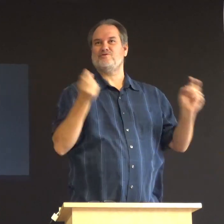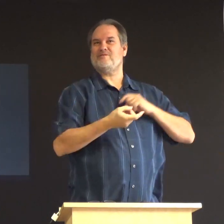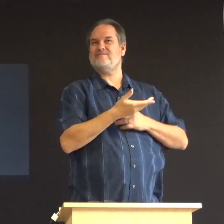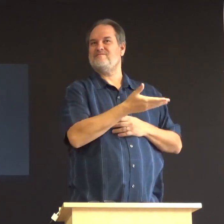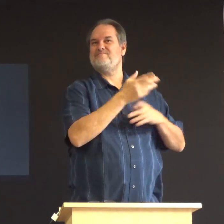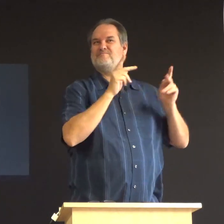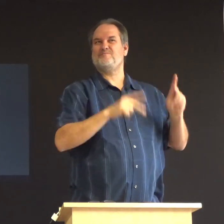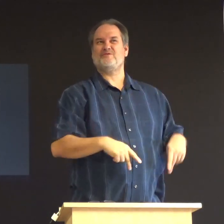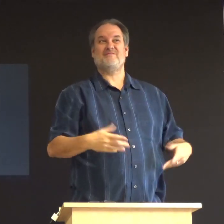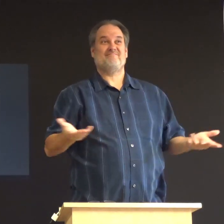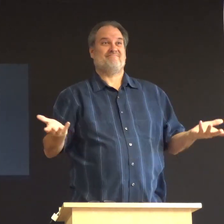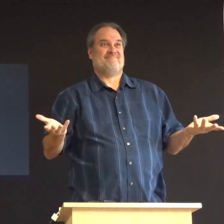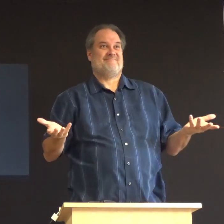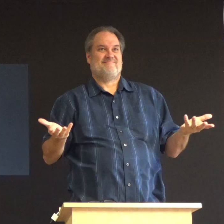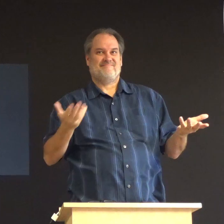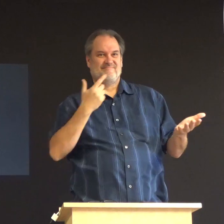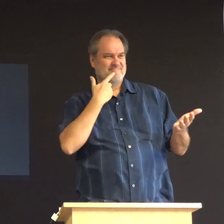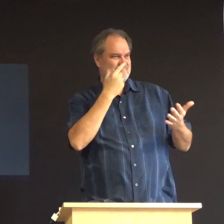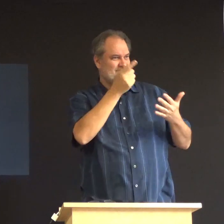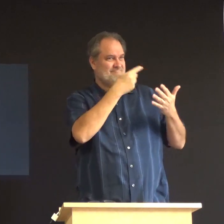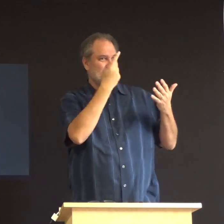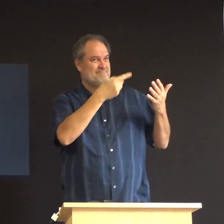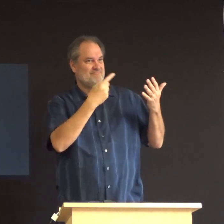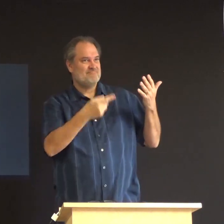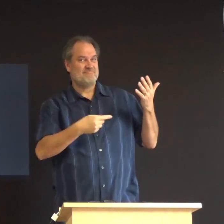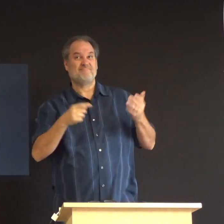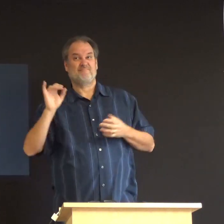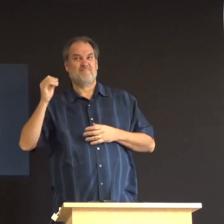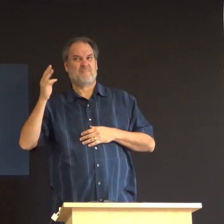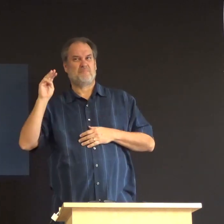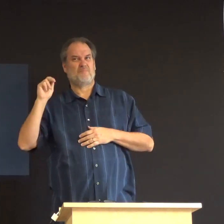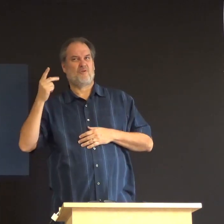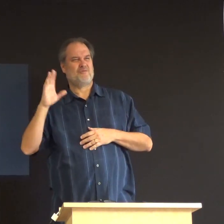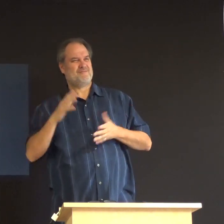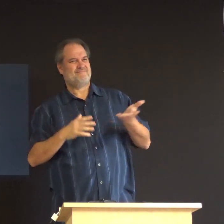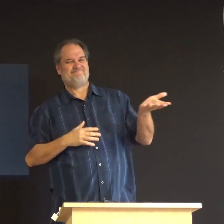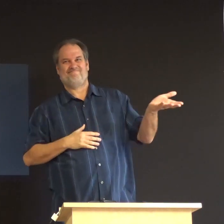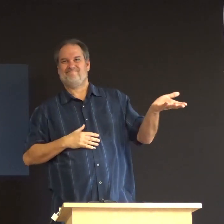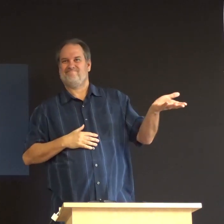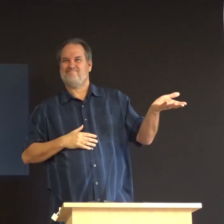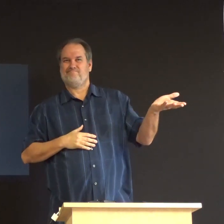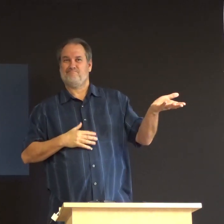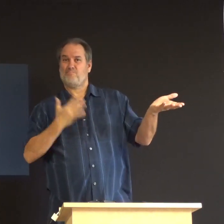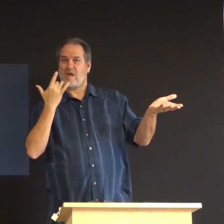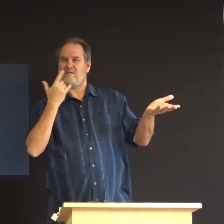Bam! It changes the people. You look at many people like that.